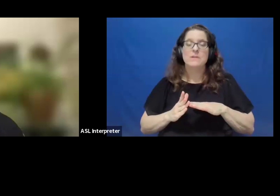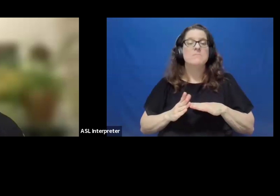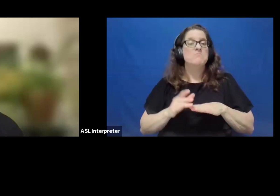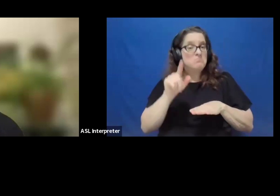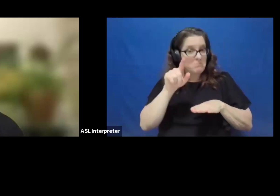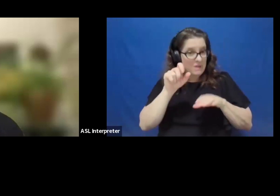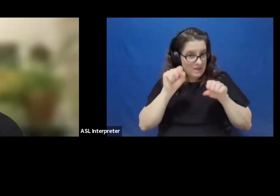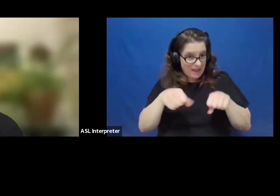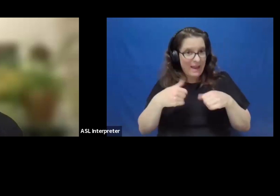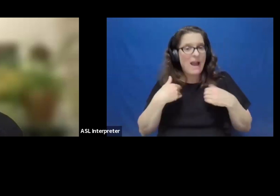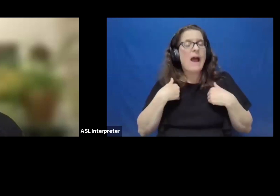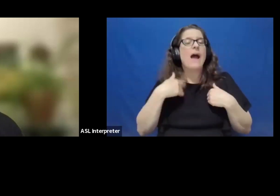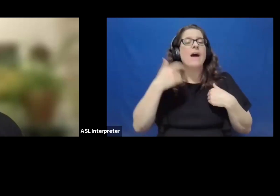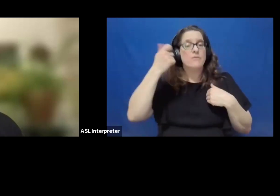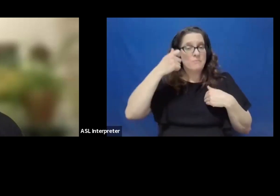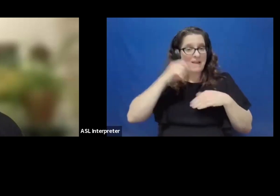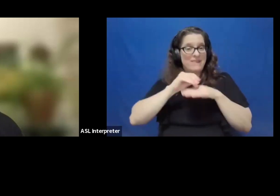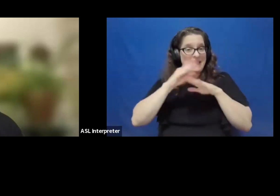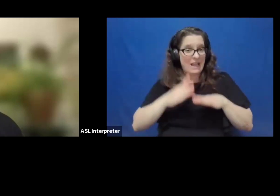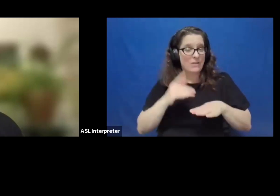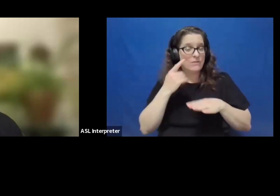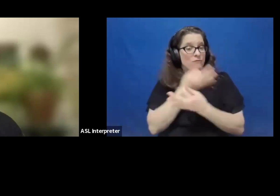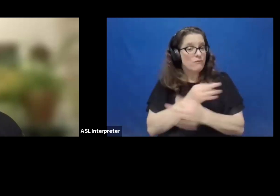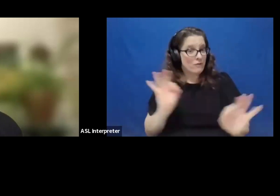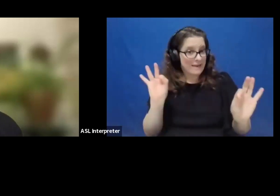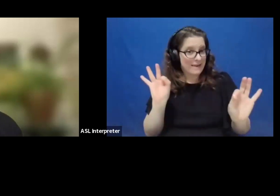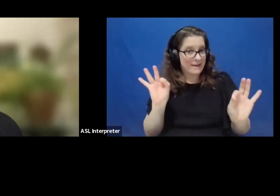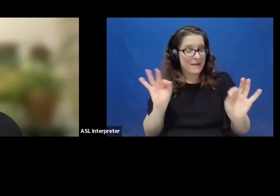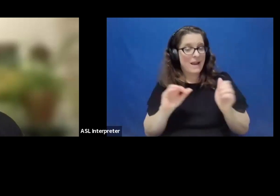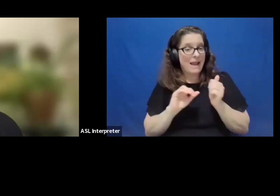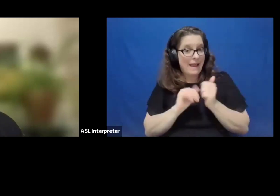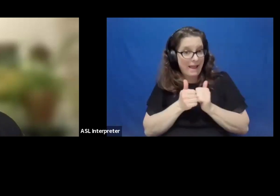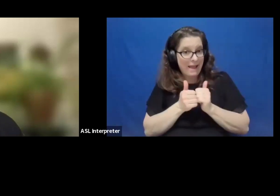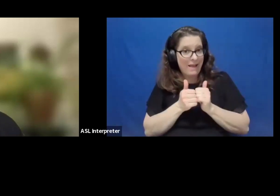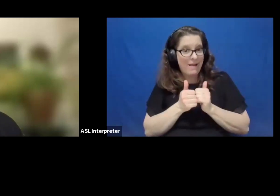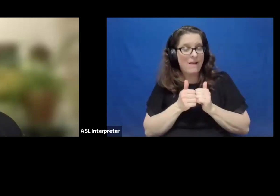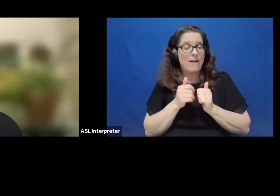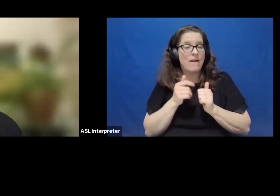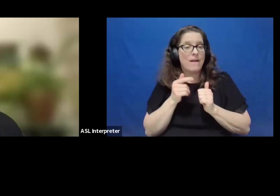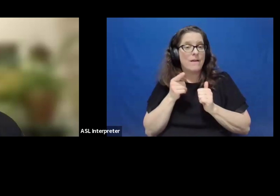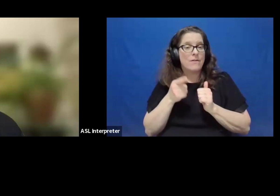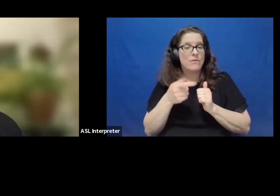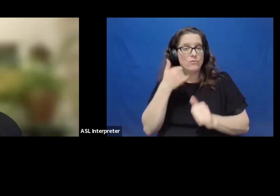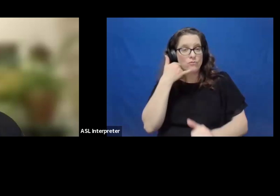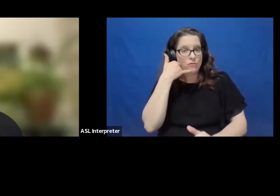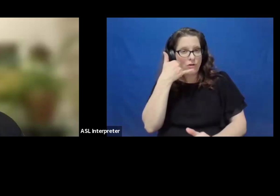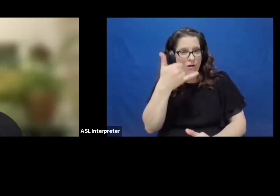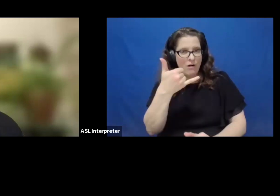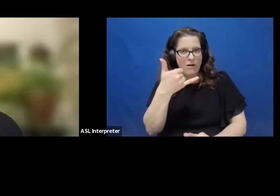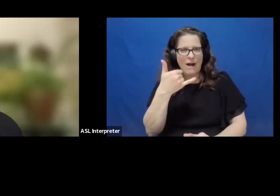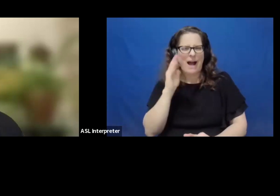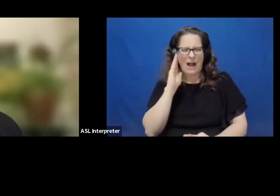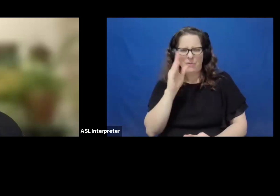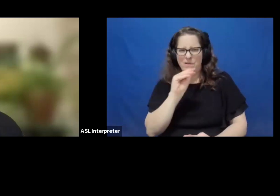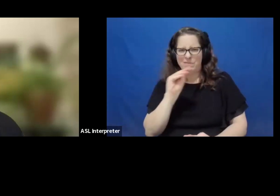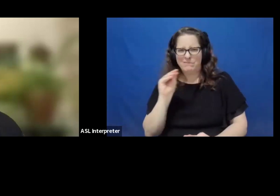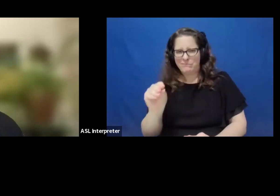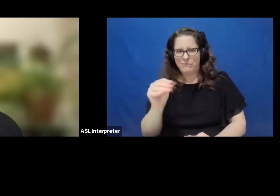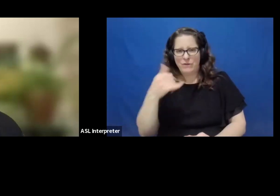free by calling the phone number I'm going to